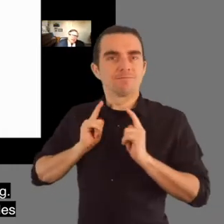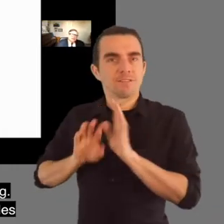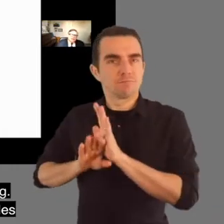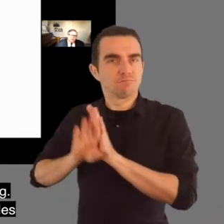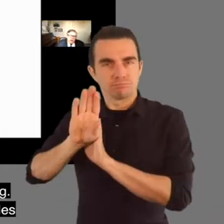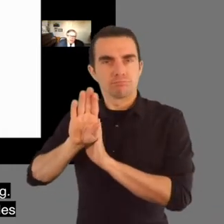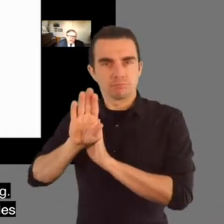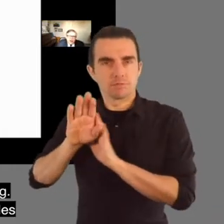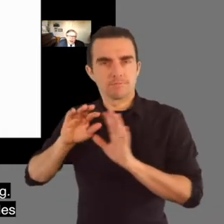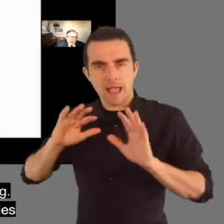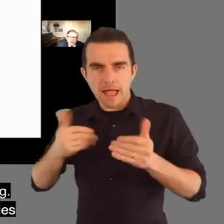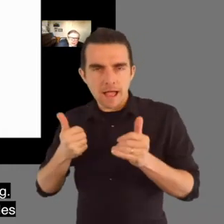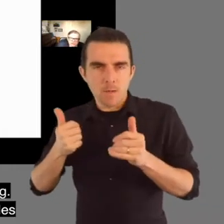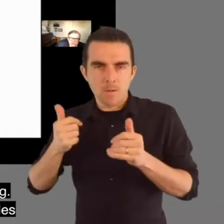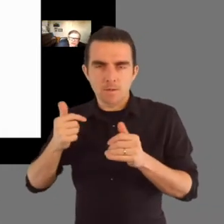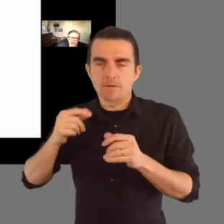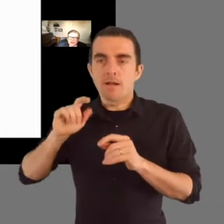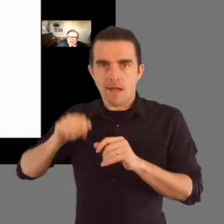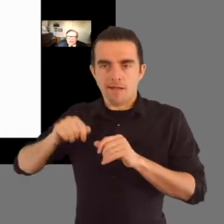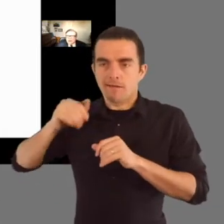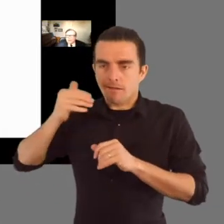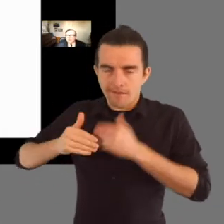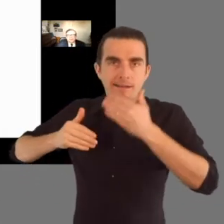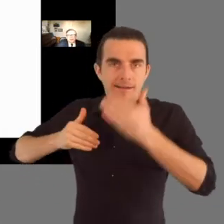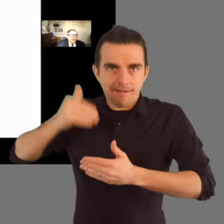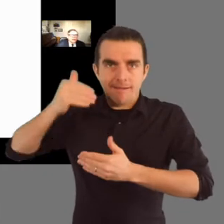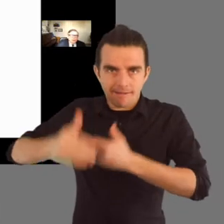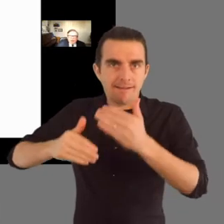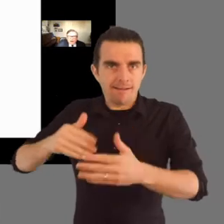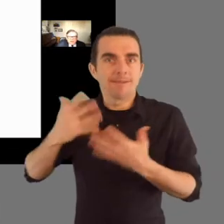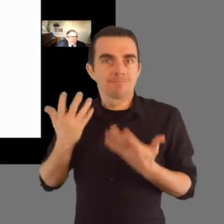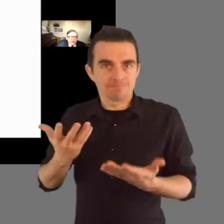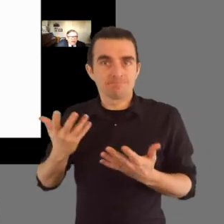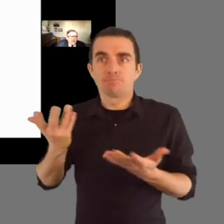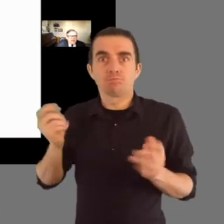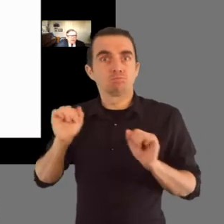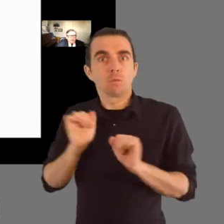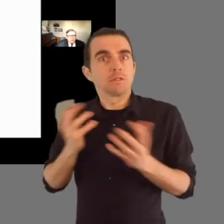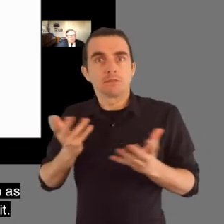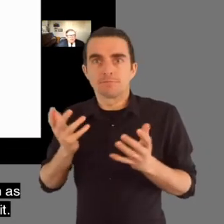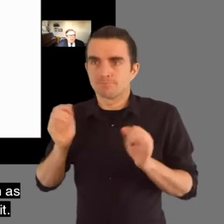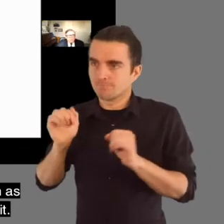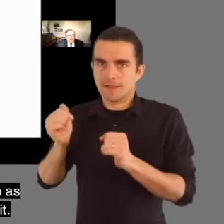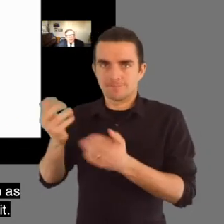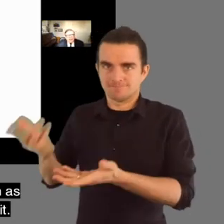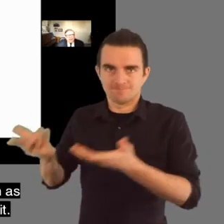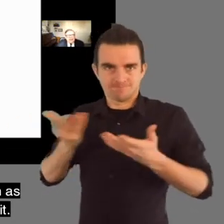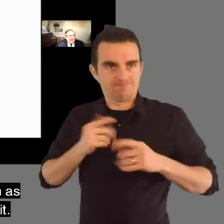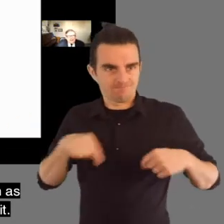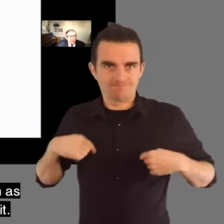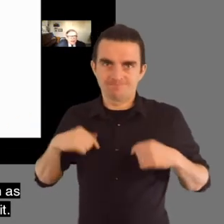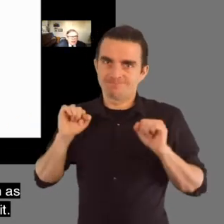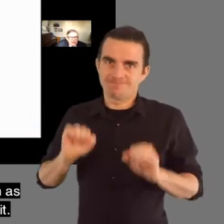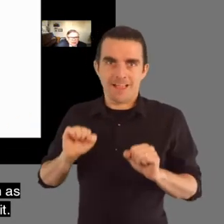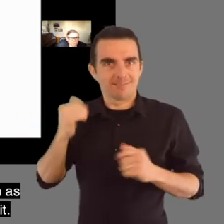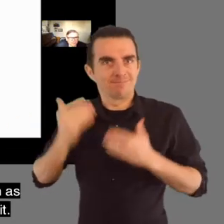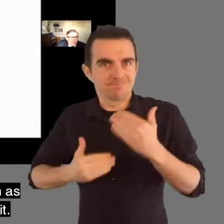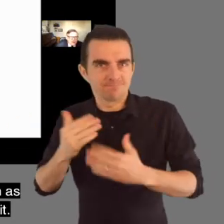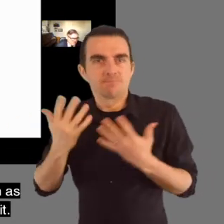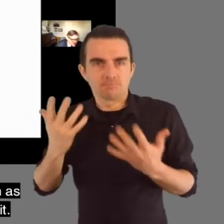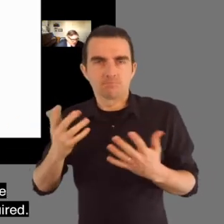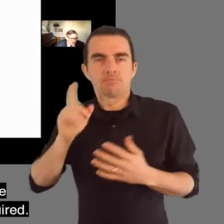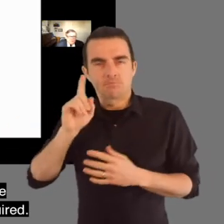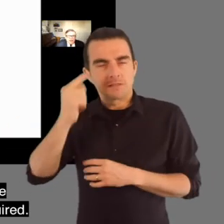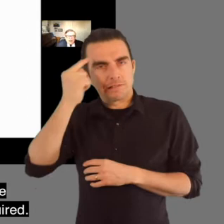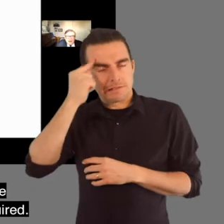living. Now, this is one of the articles that is subject to progressive realization, which means they bring it in as and when they can afford